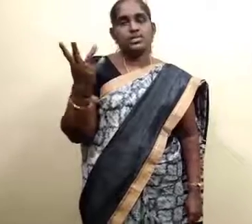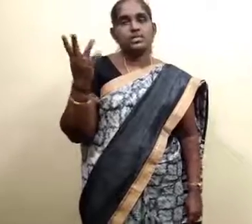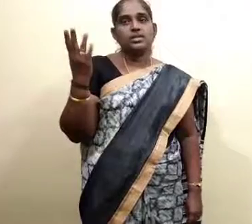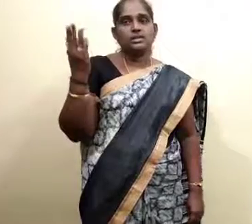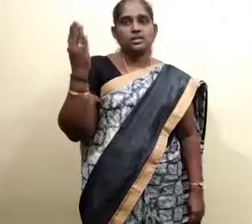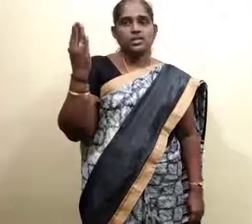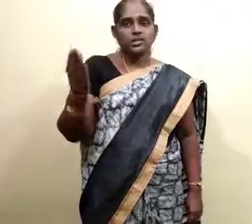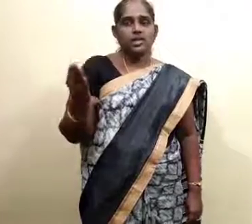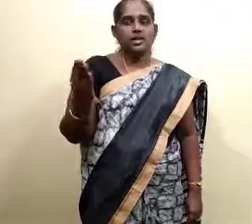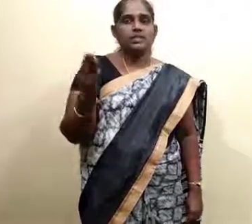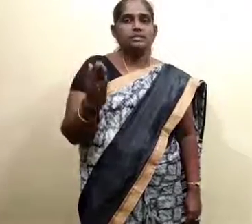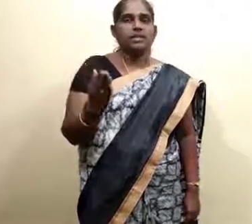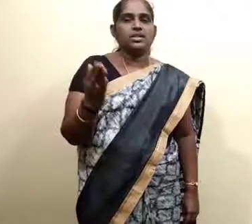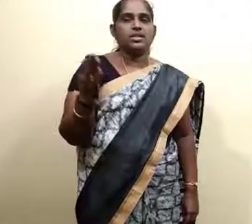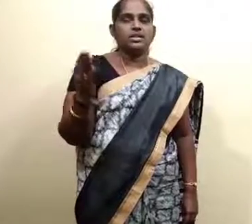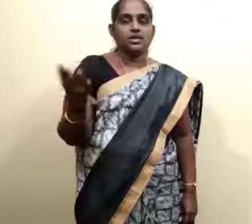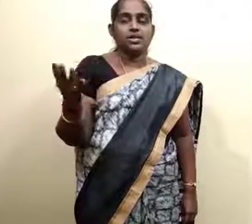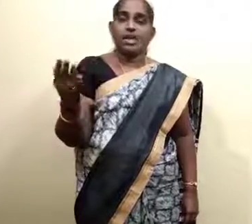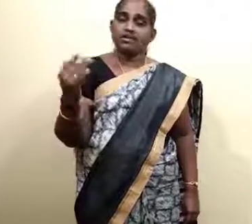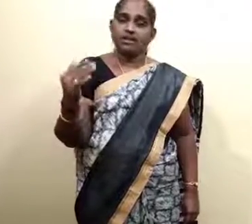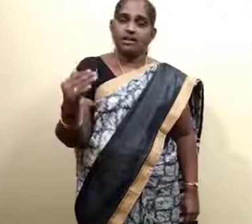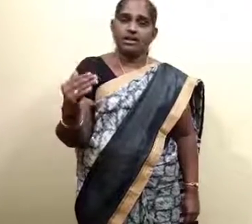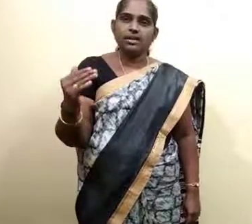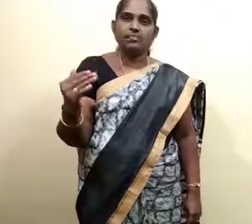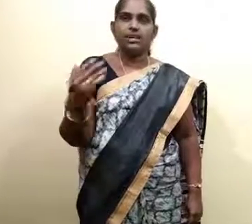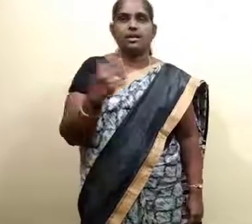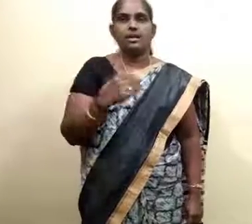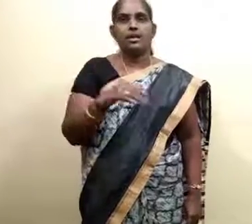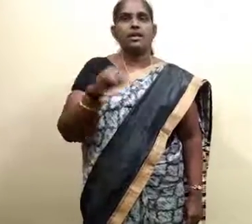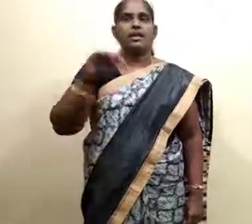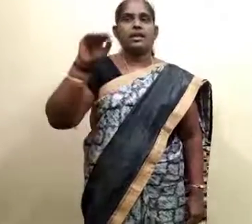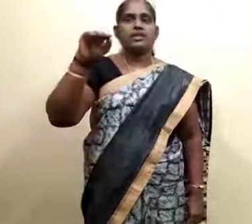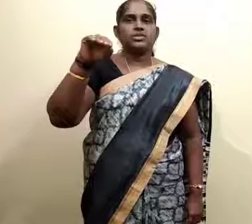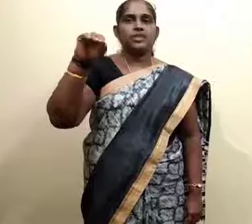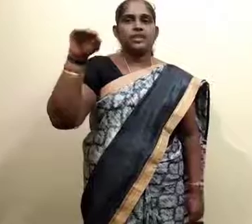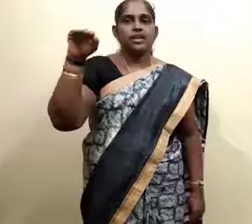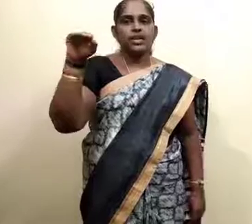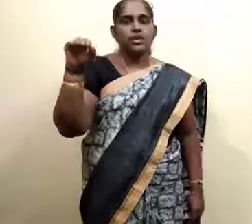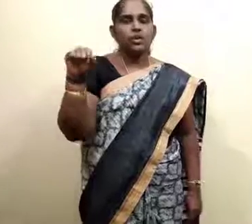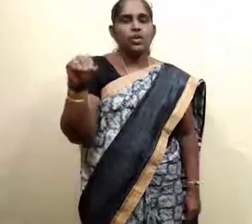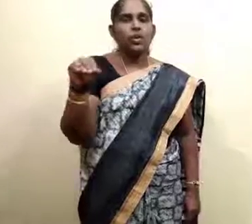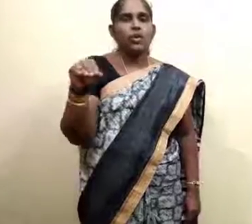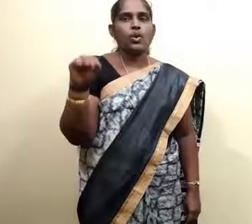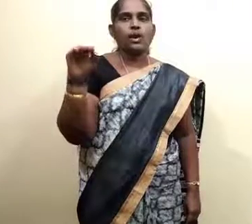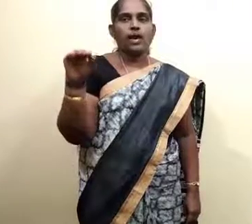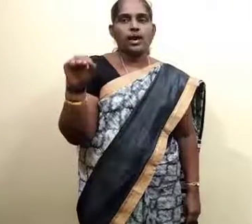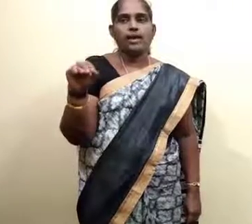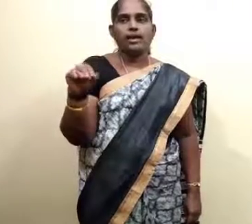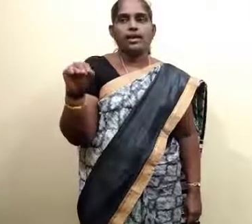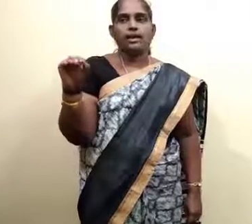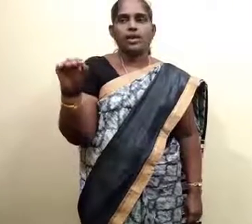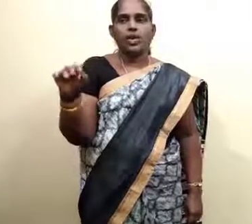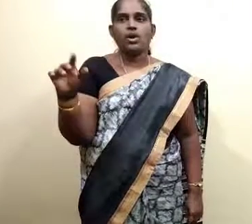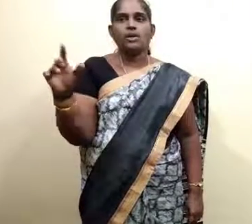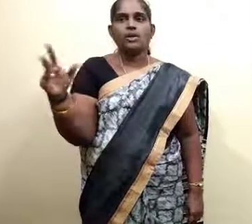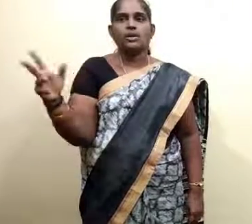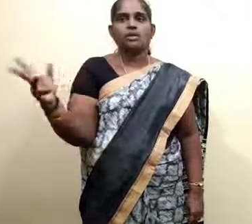brightest jewel in the British crown, our country, India. Next, getting coal, iron and raw cotton